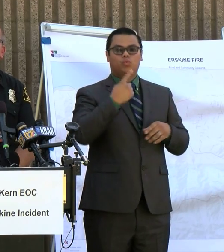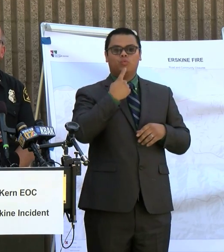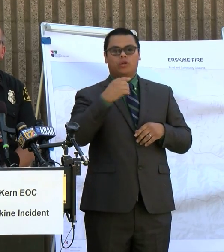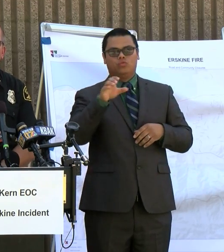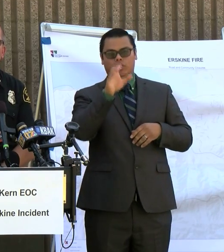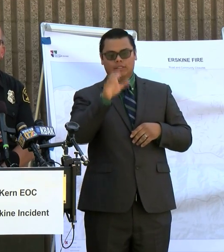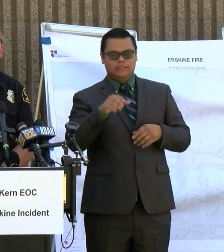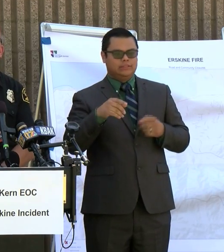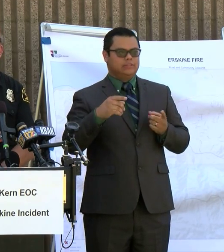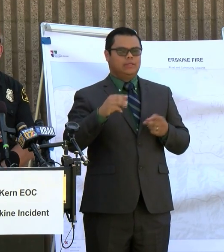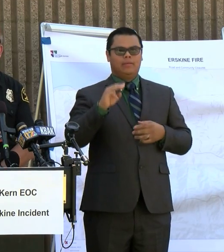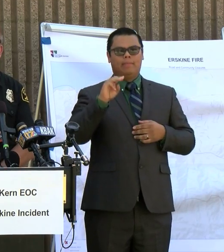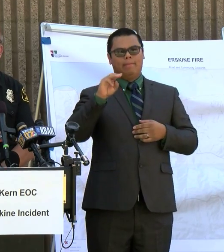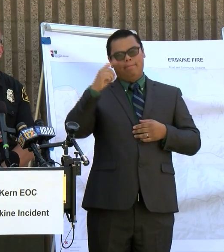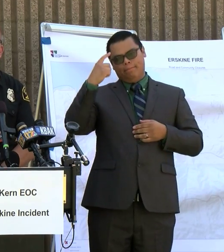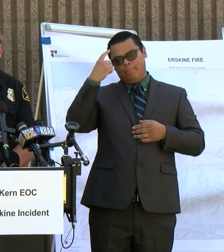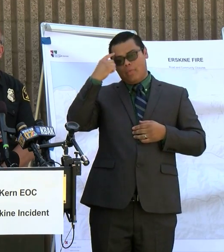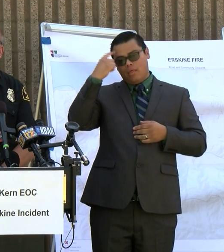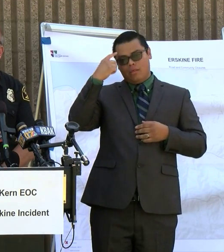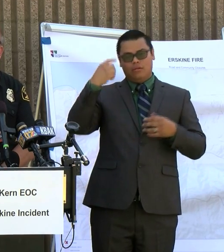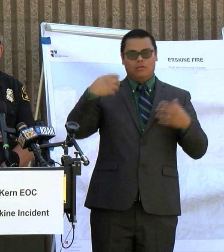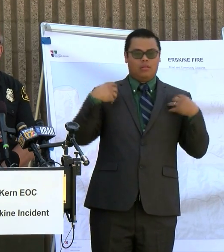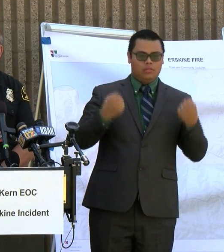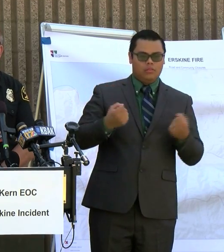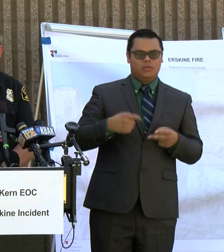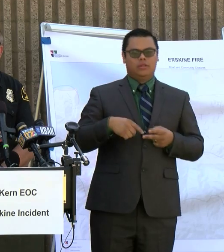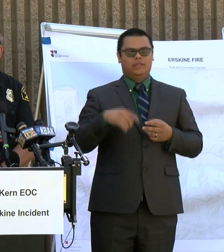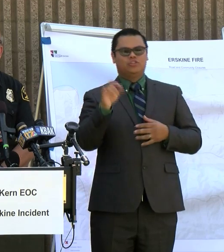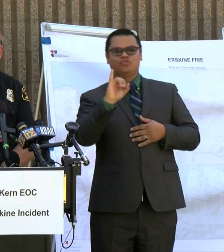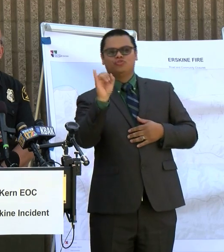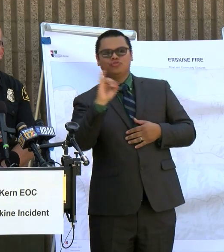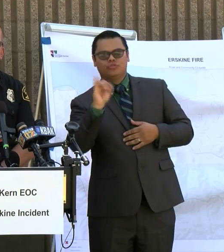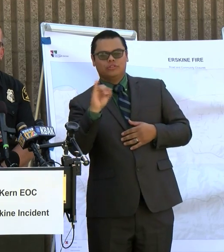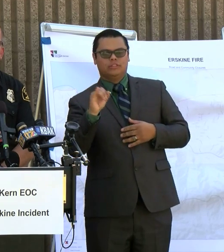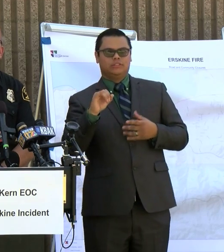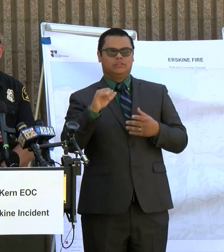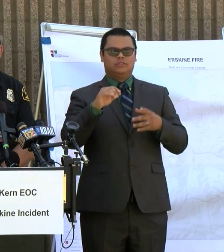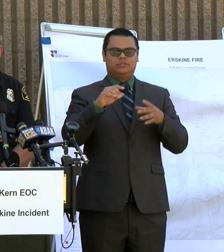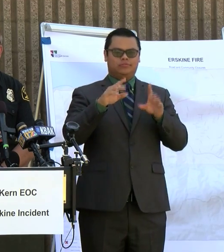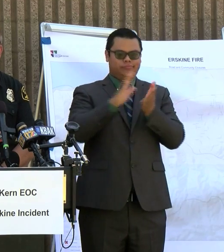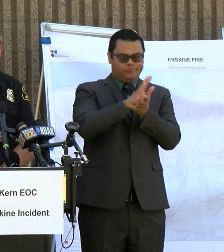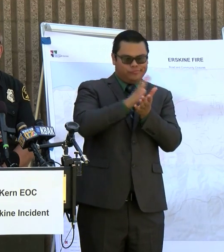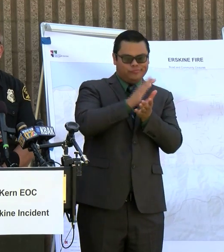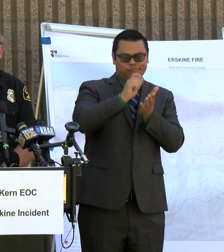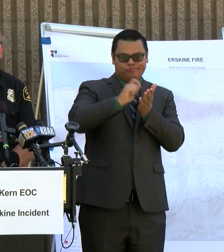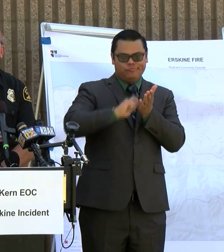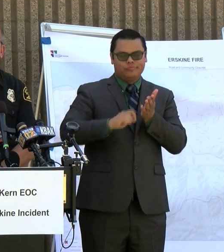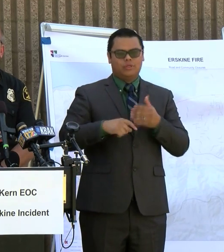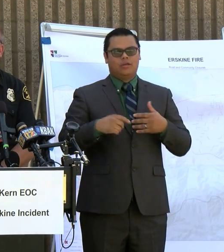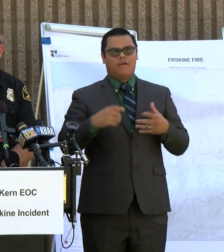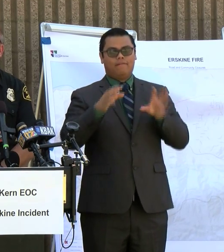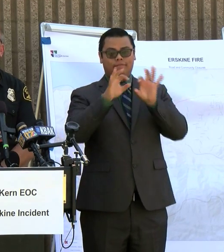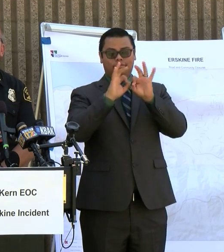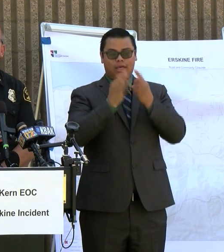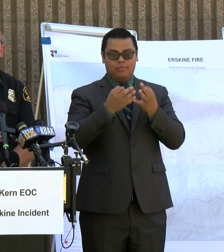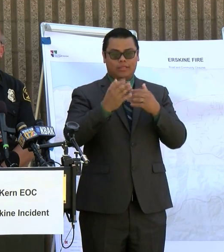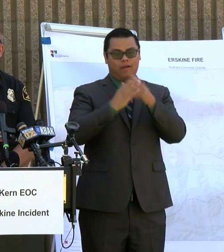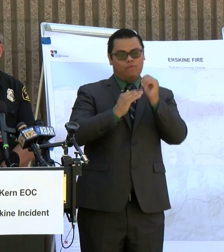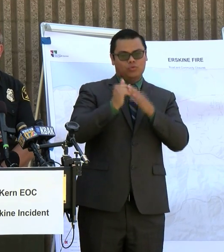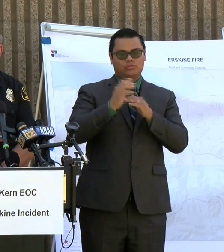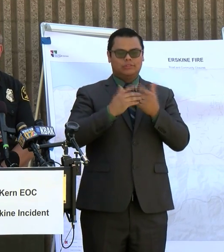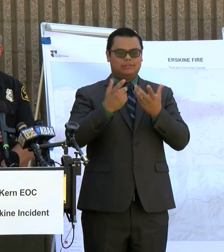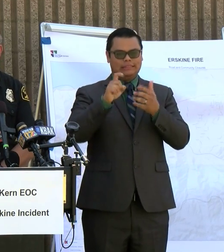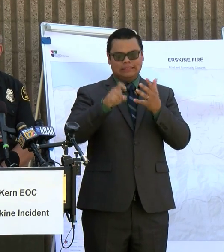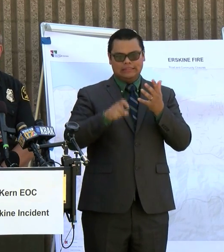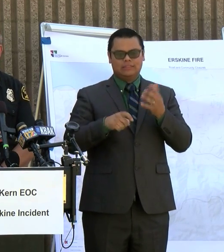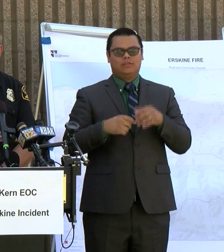Cross, mental health, insurance documentation, family comforts,